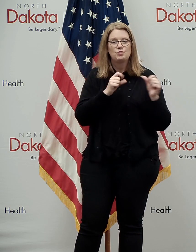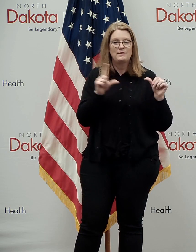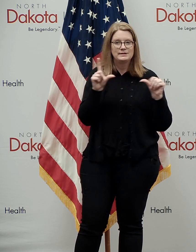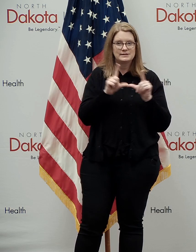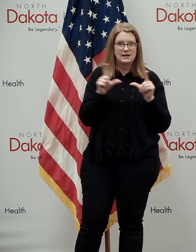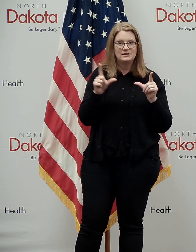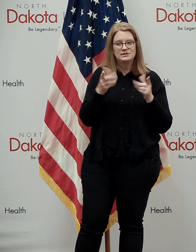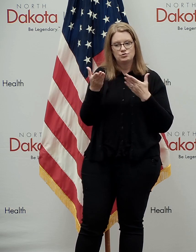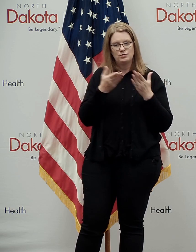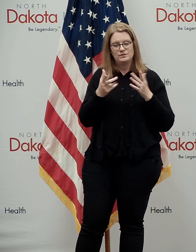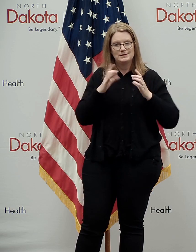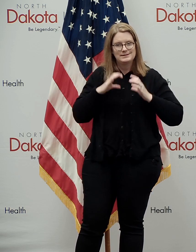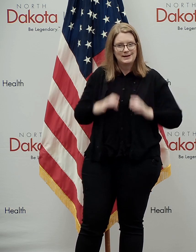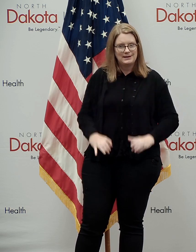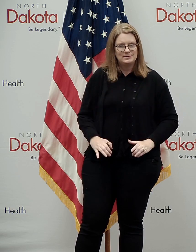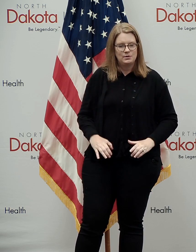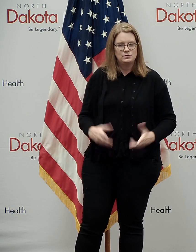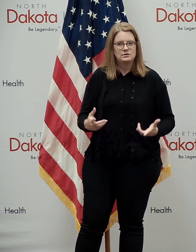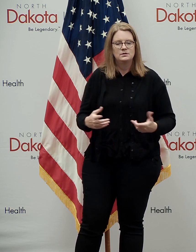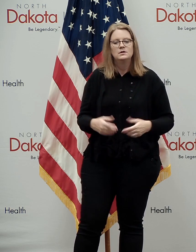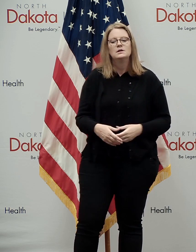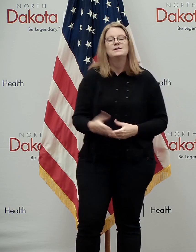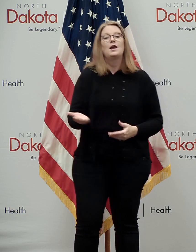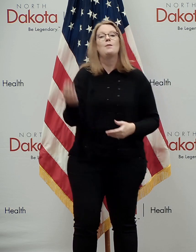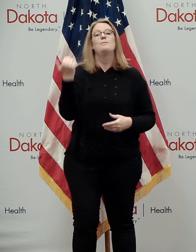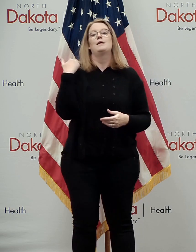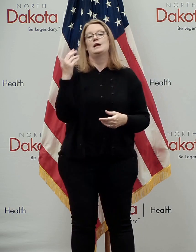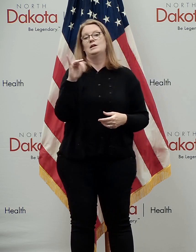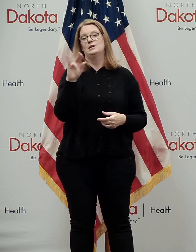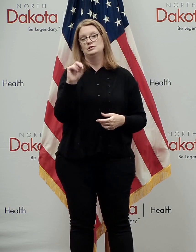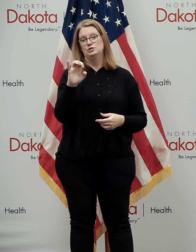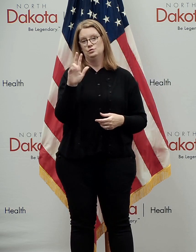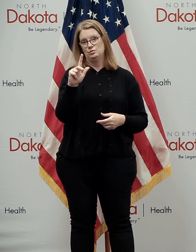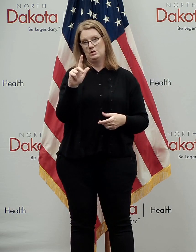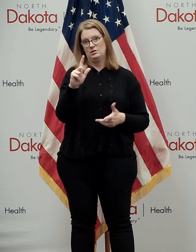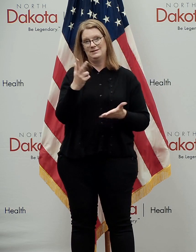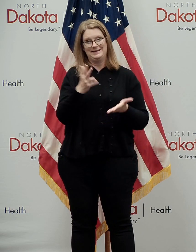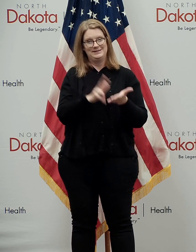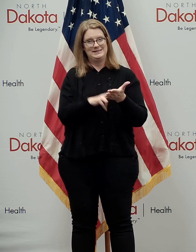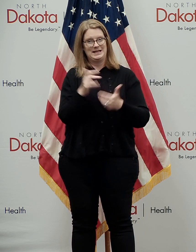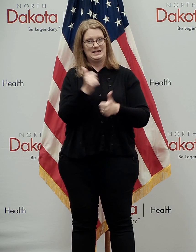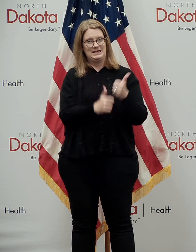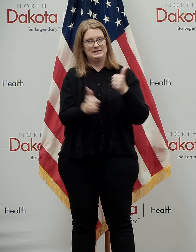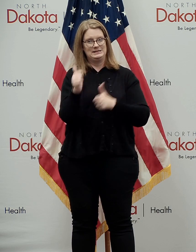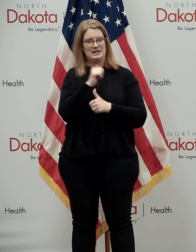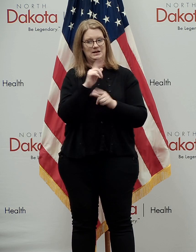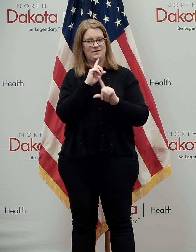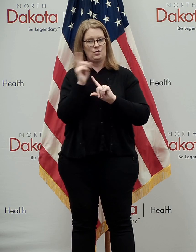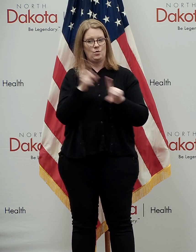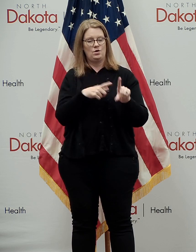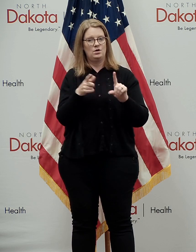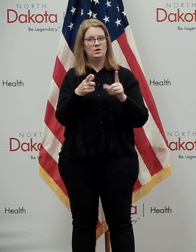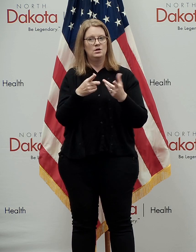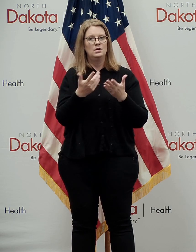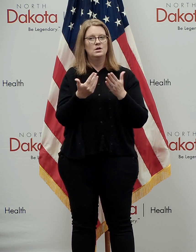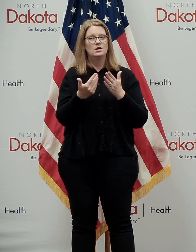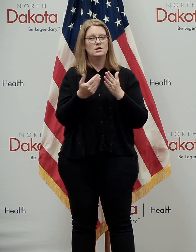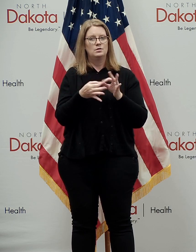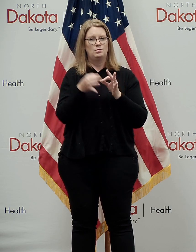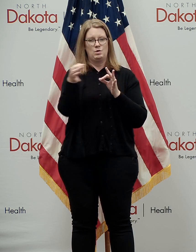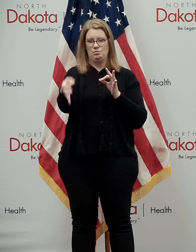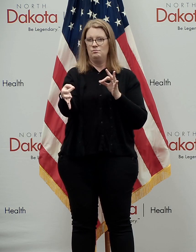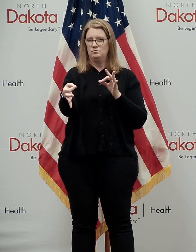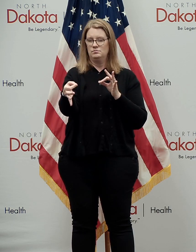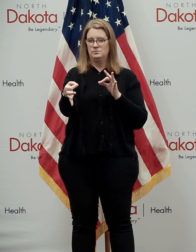license services to customers. Back on June 23rd, I had signed an executive order that extended the renewal date for motor